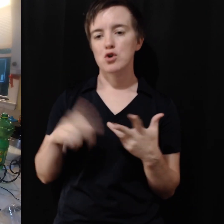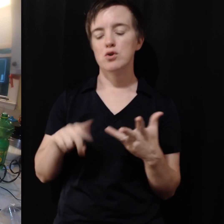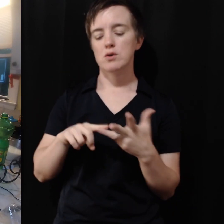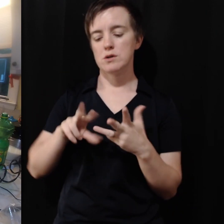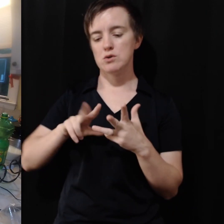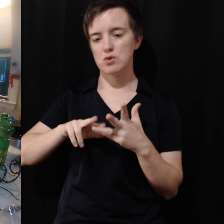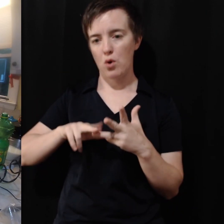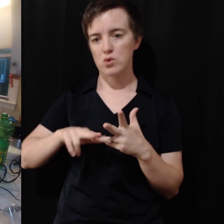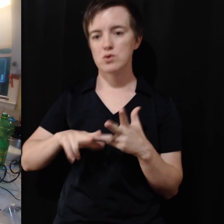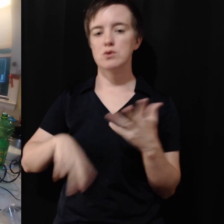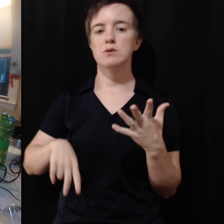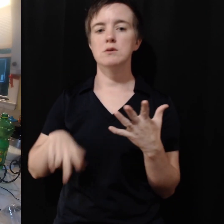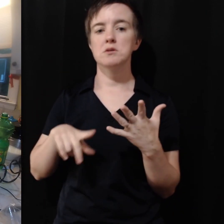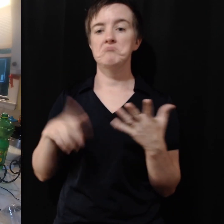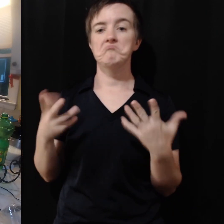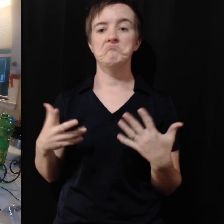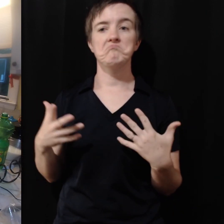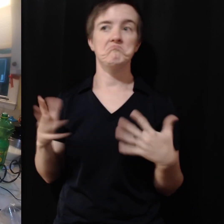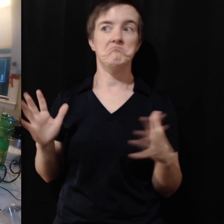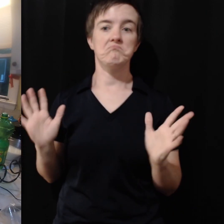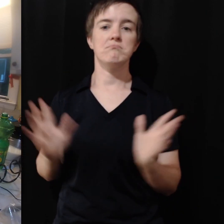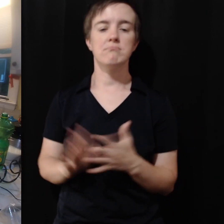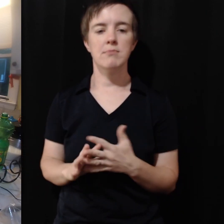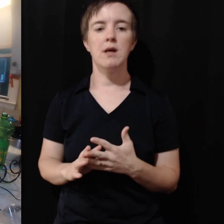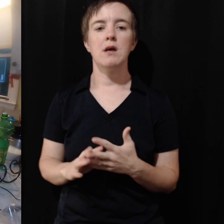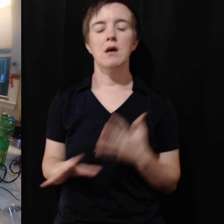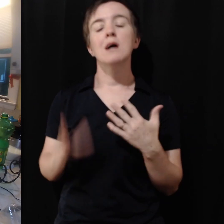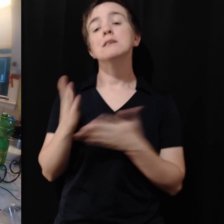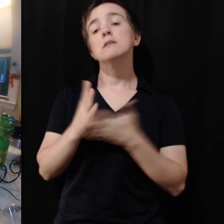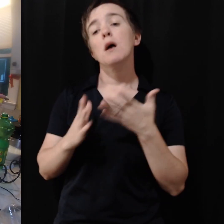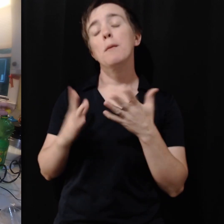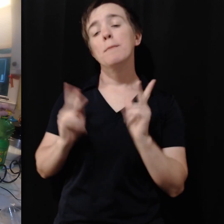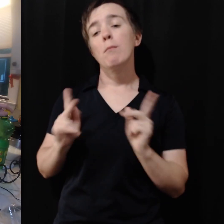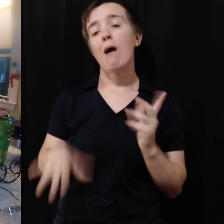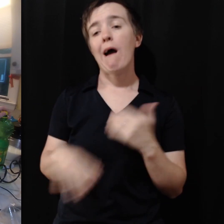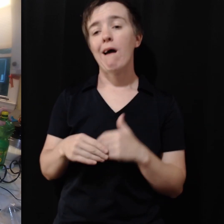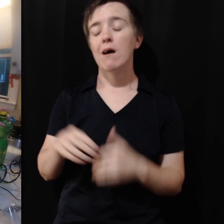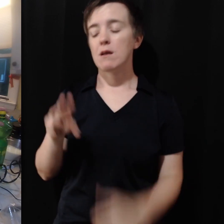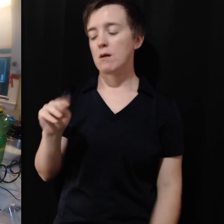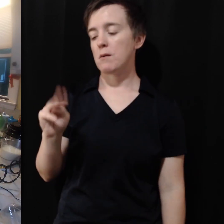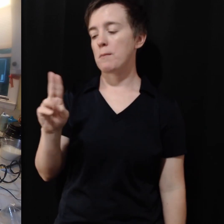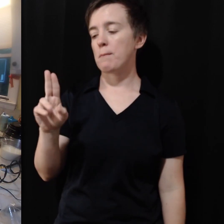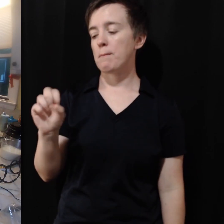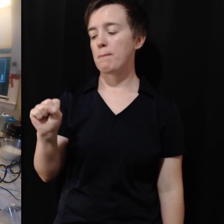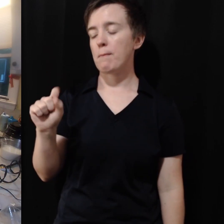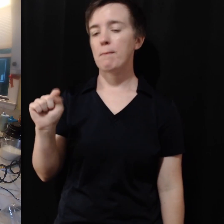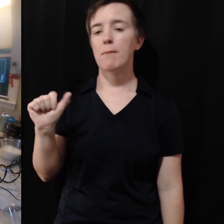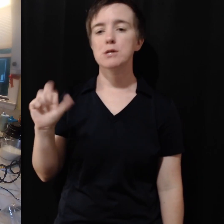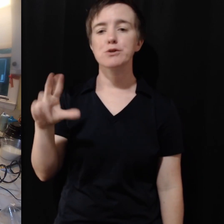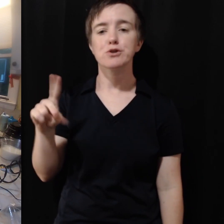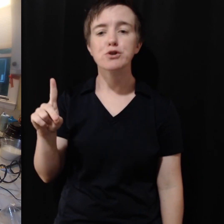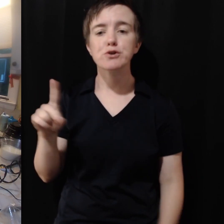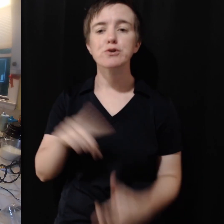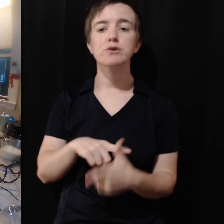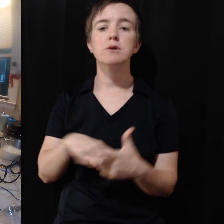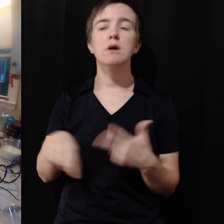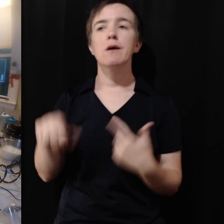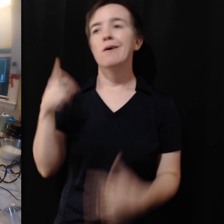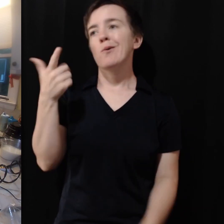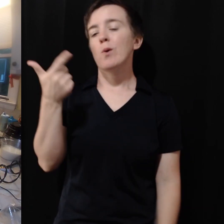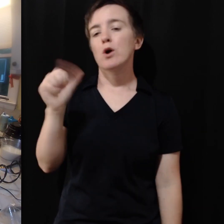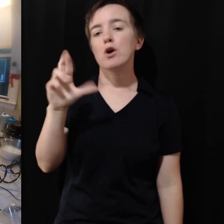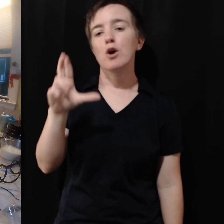salt, and that's about it. Some people add mustard to it or something like that, garlic powder